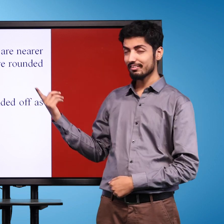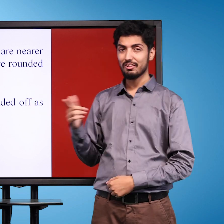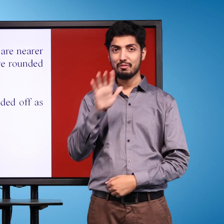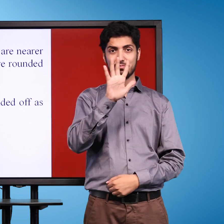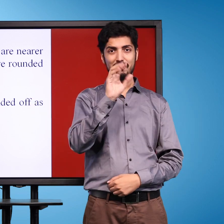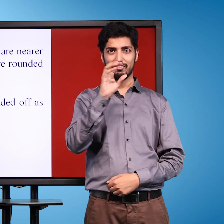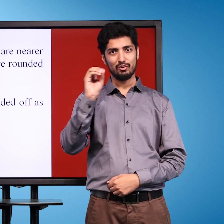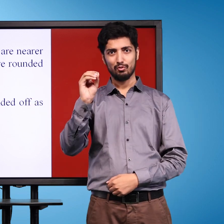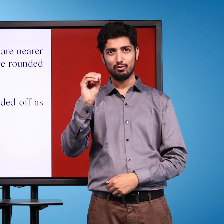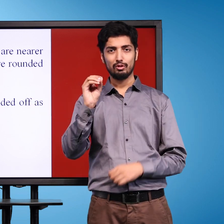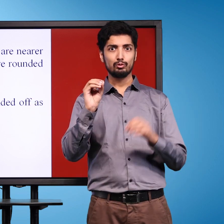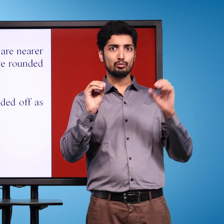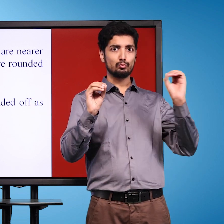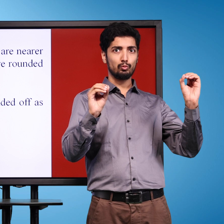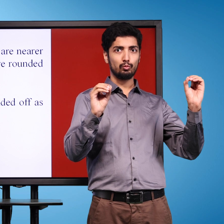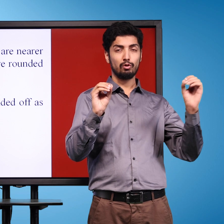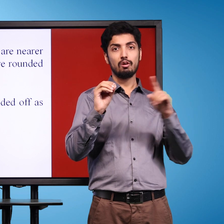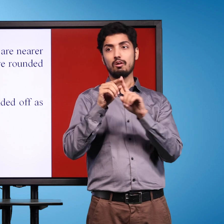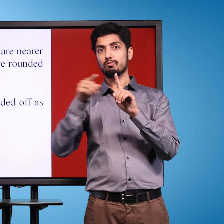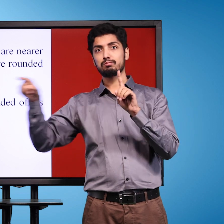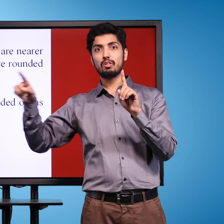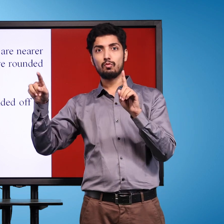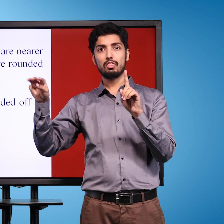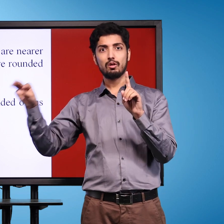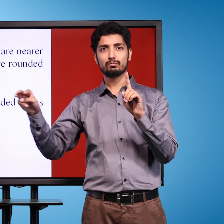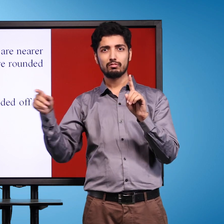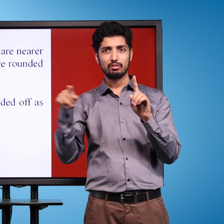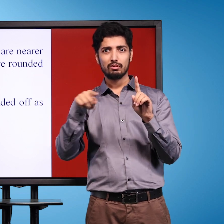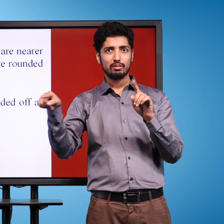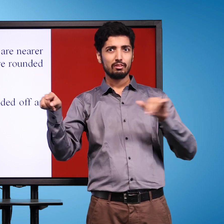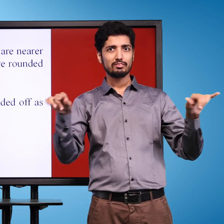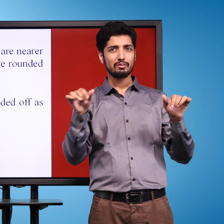Number 500 is also rounded off as 1000.